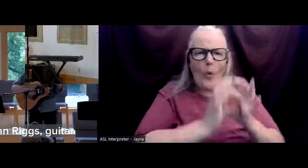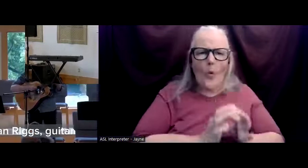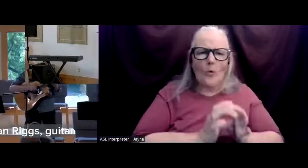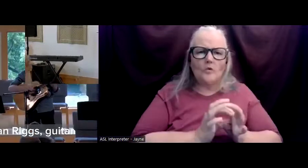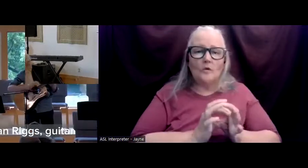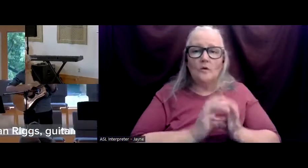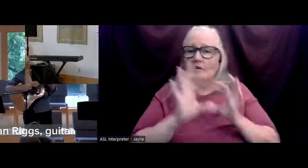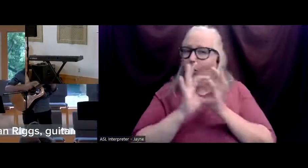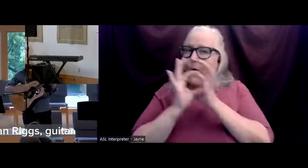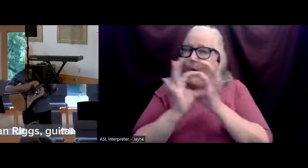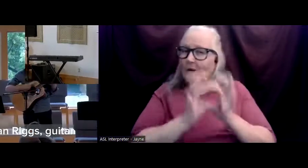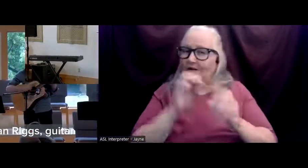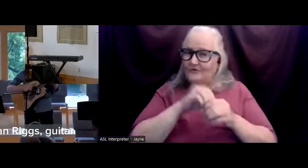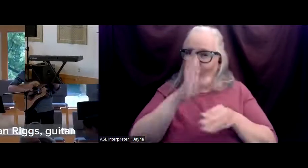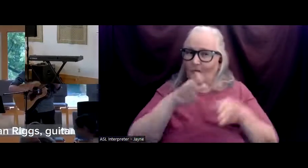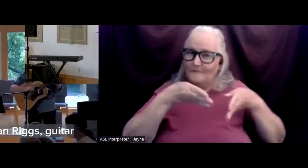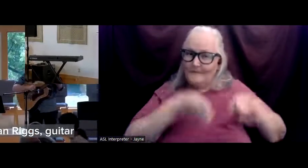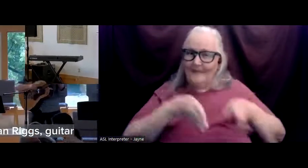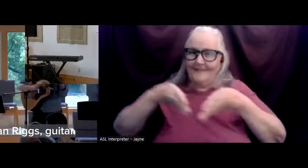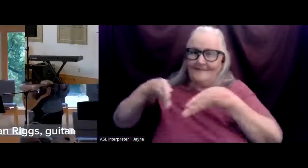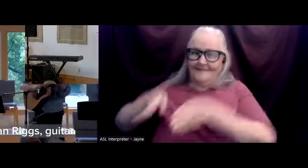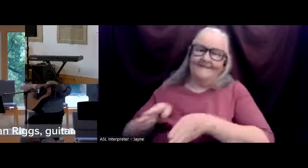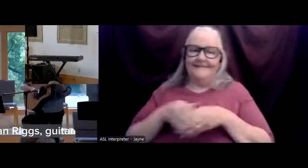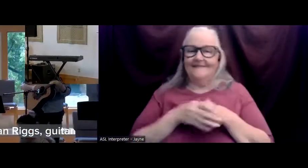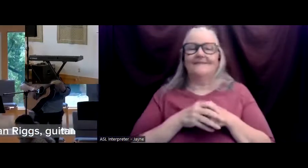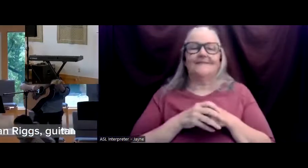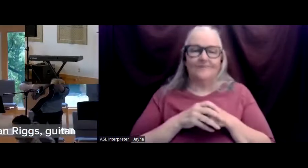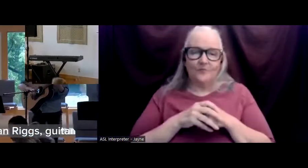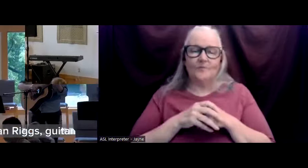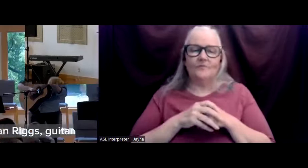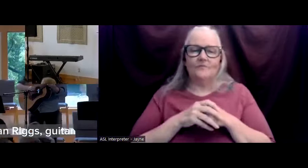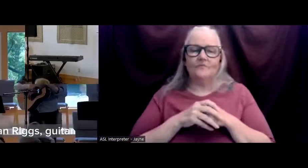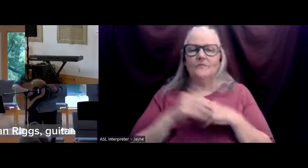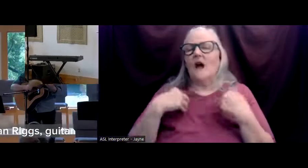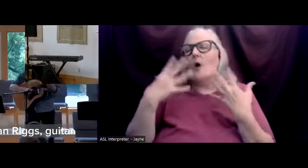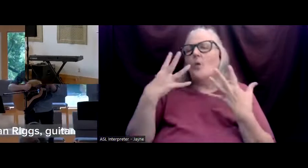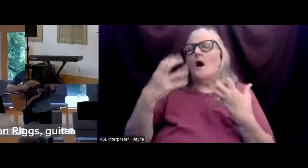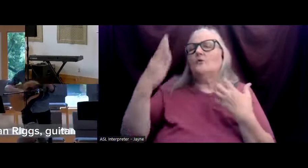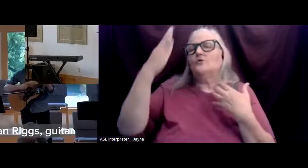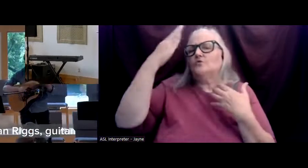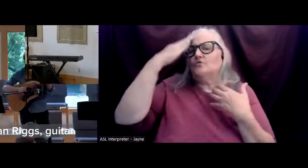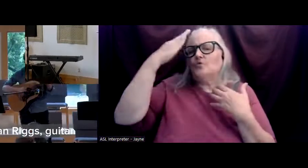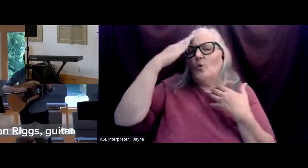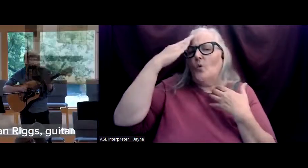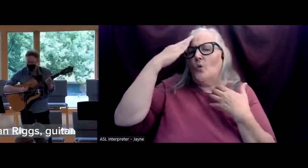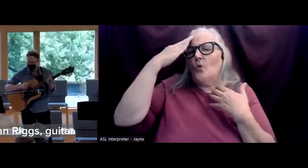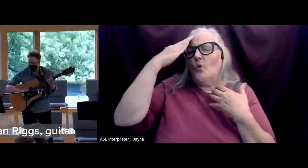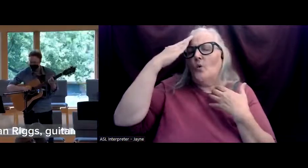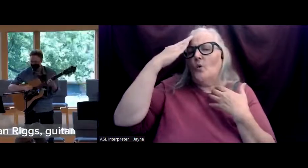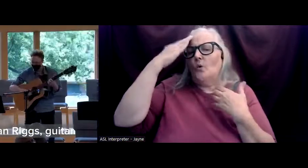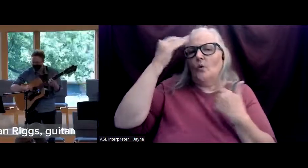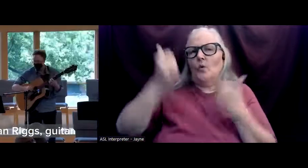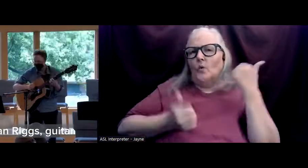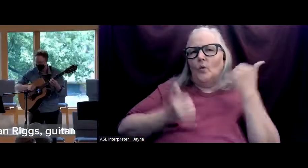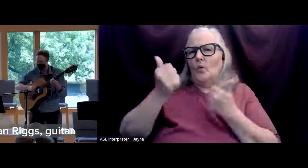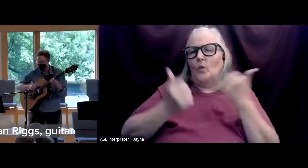the holes in your cheeks, because I want to know,